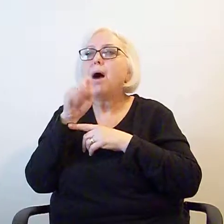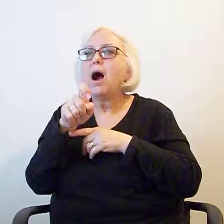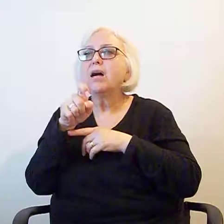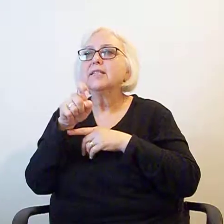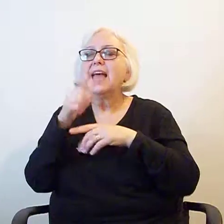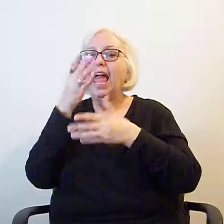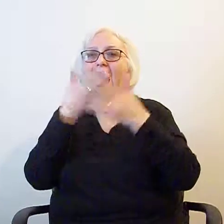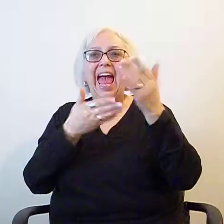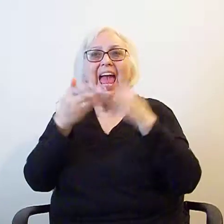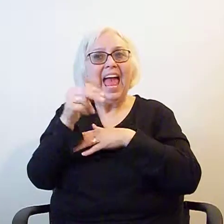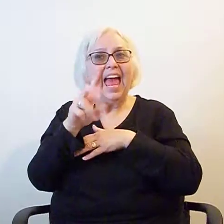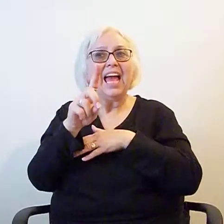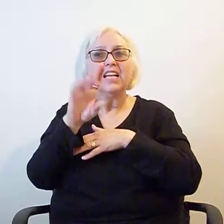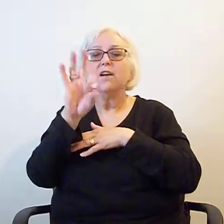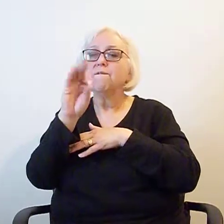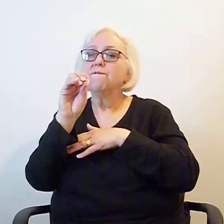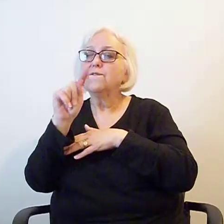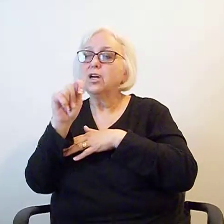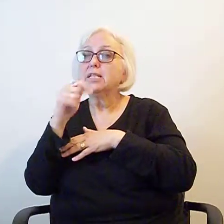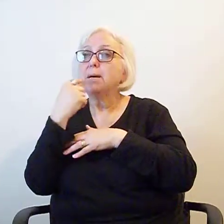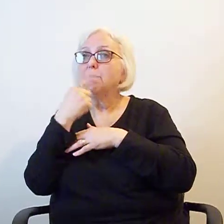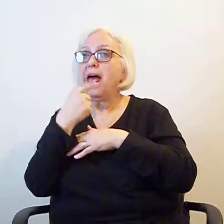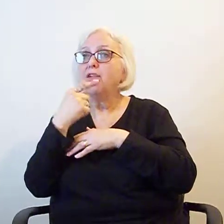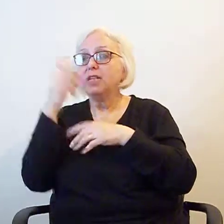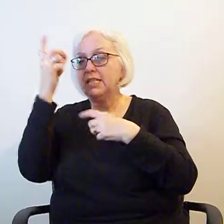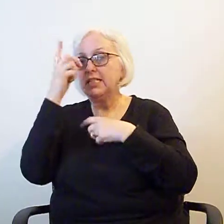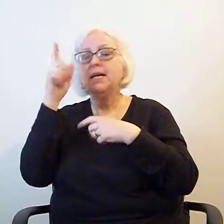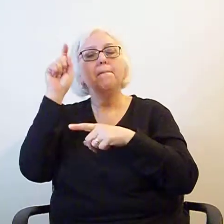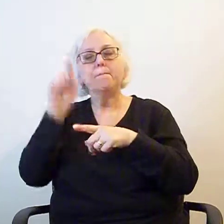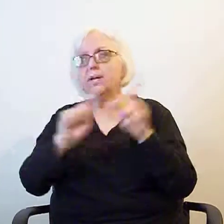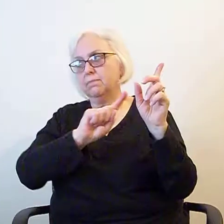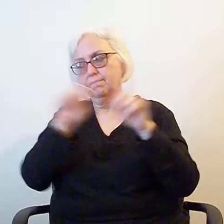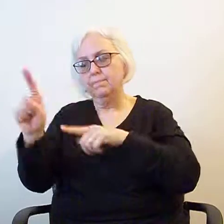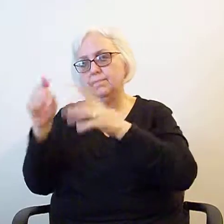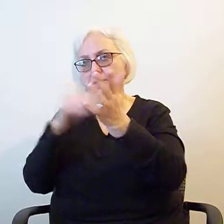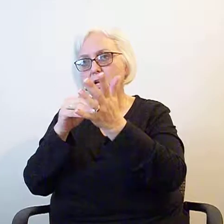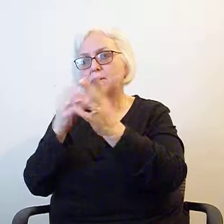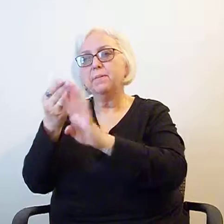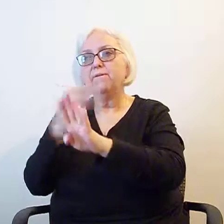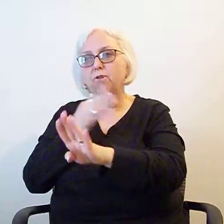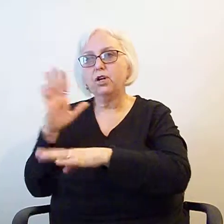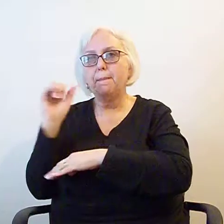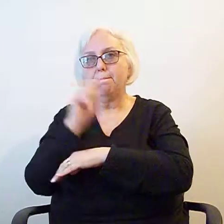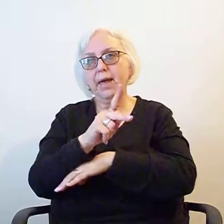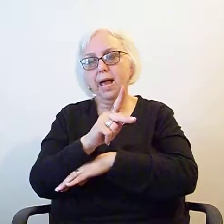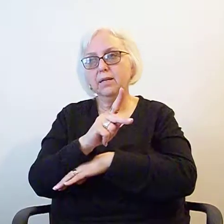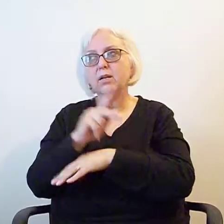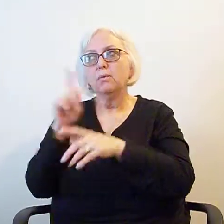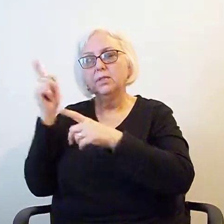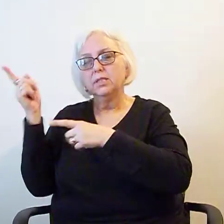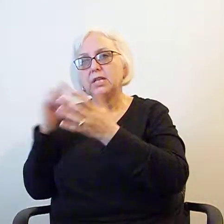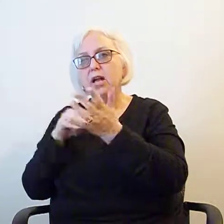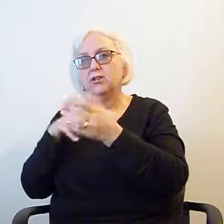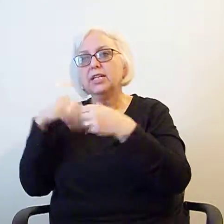mouth disease, you must see your doctor before coming so he can give you a form